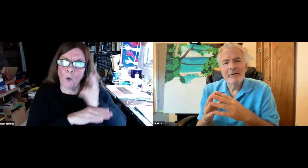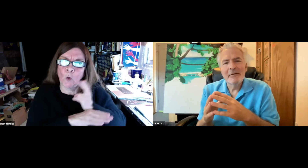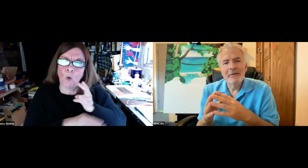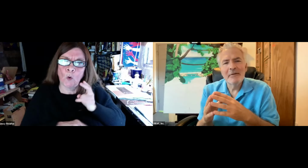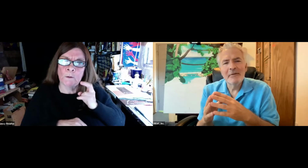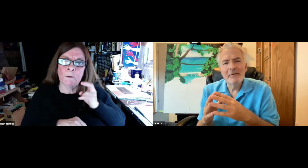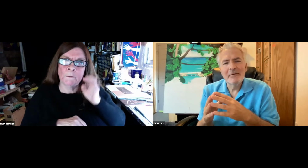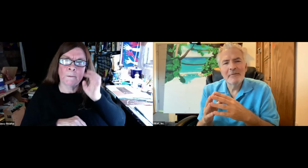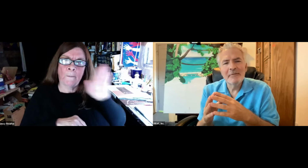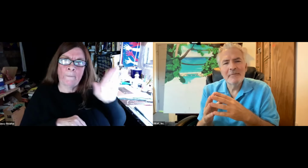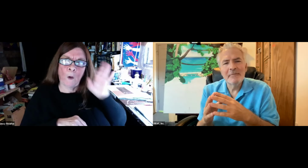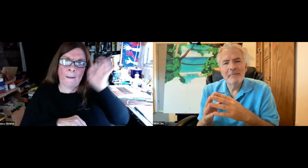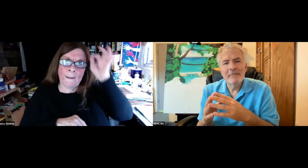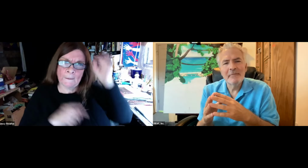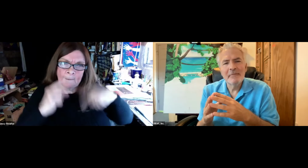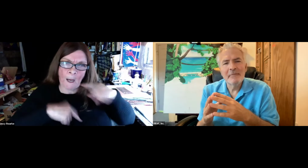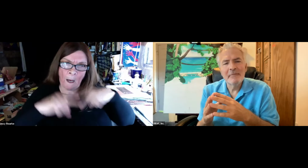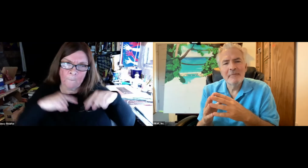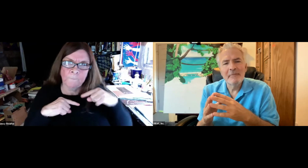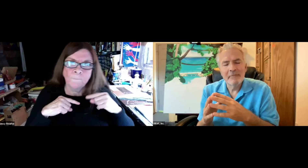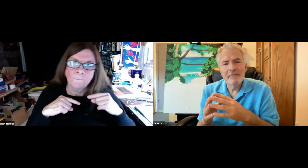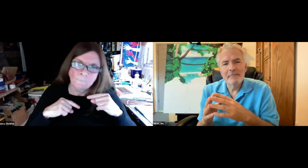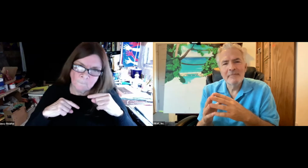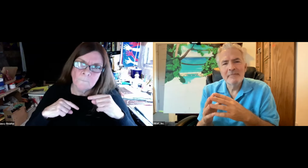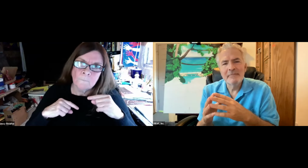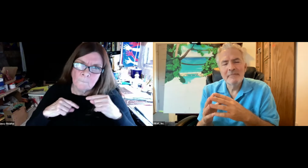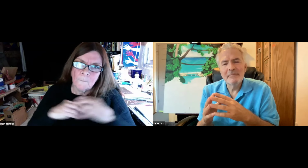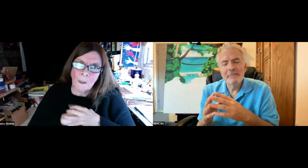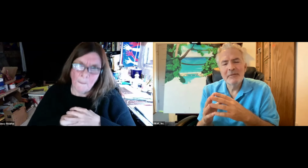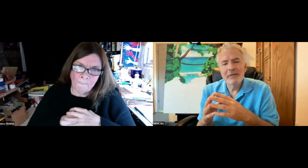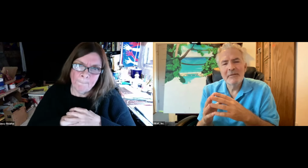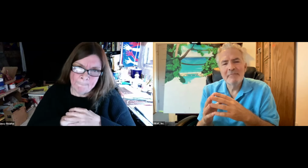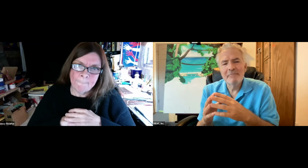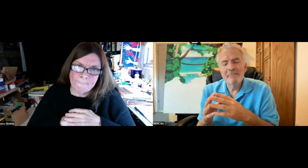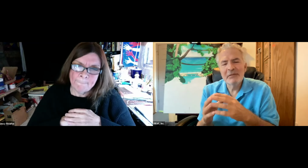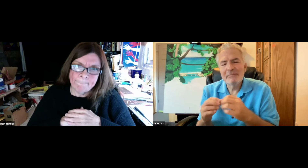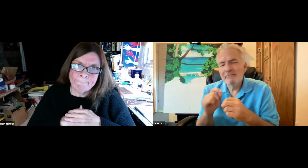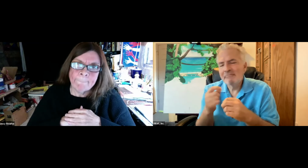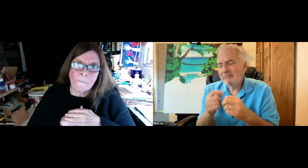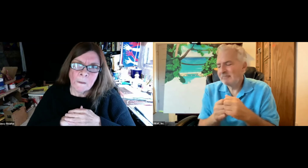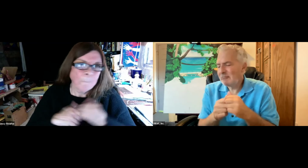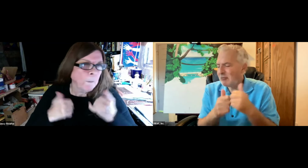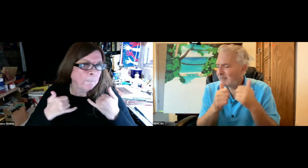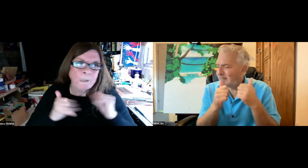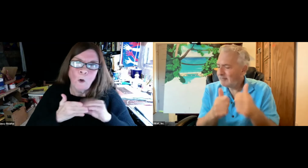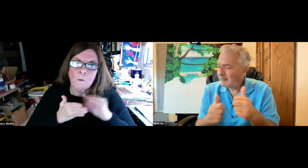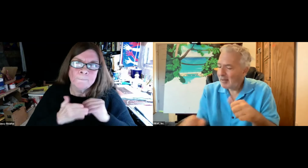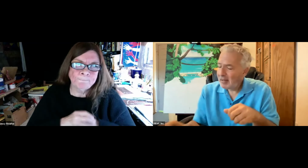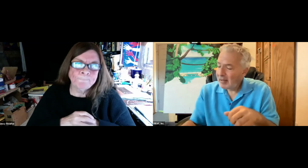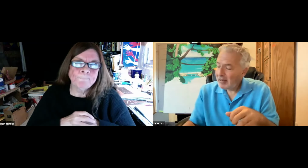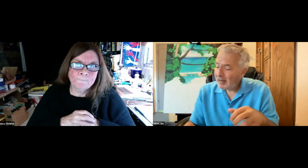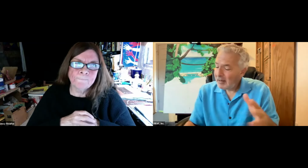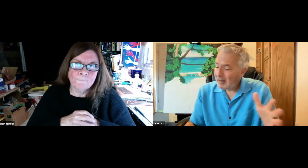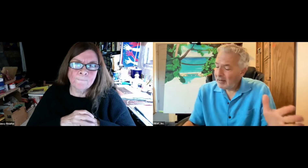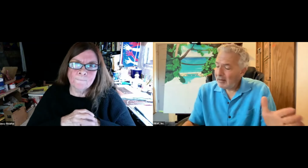there isn't just Plains Indian sign language. But there are living Natives that are using their own sign language at